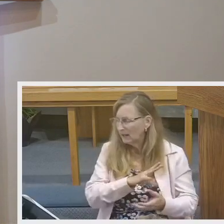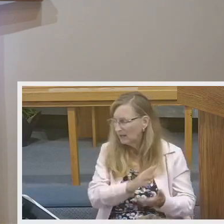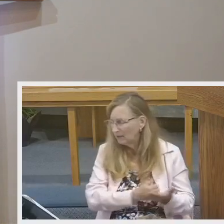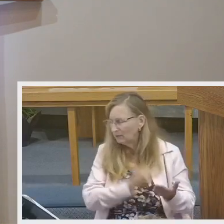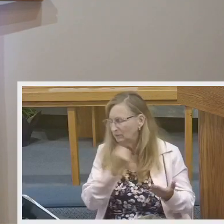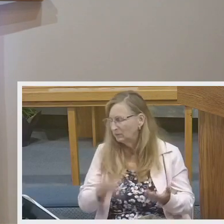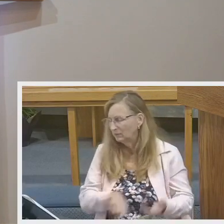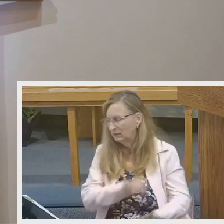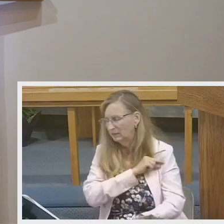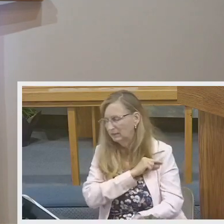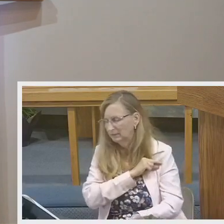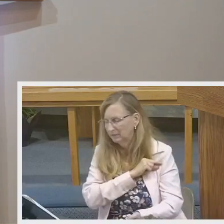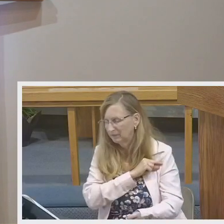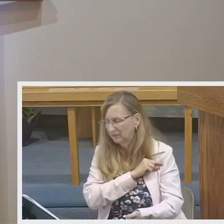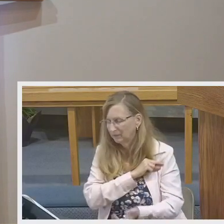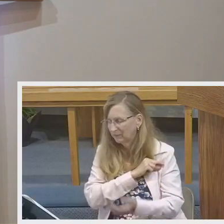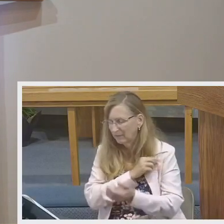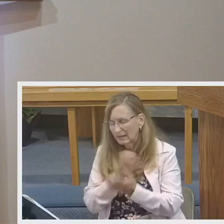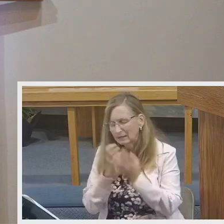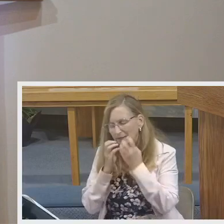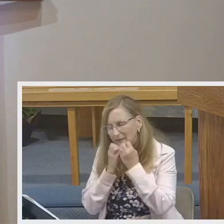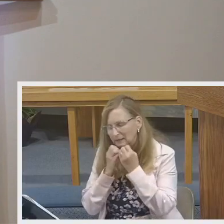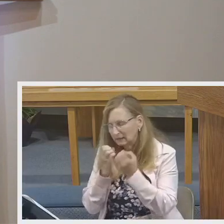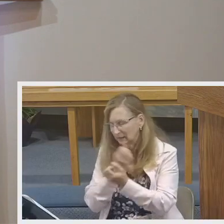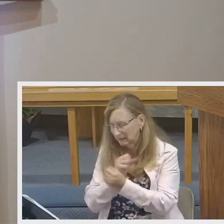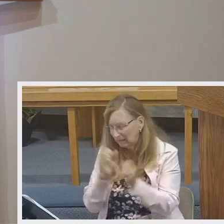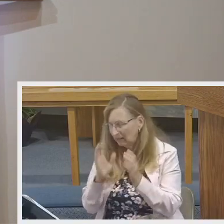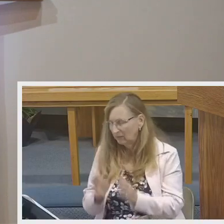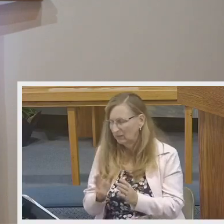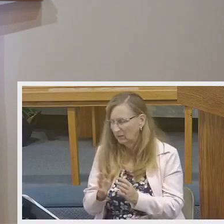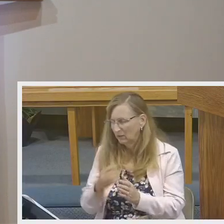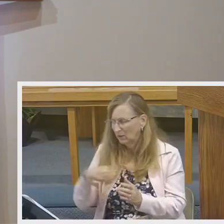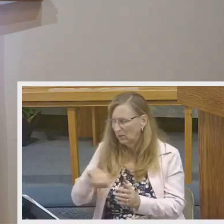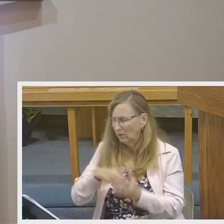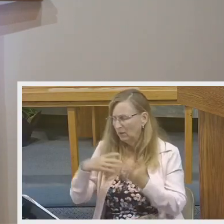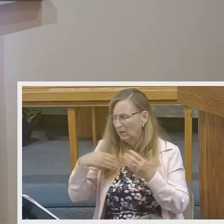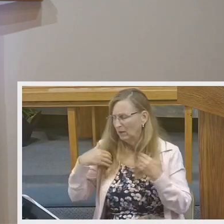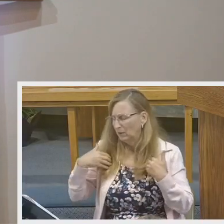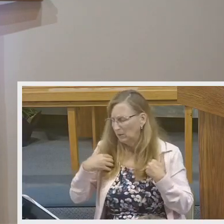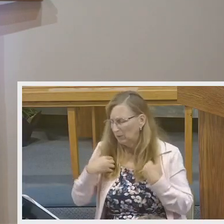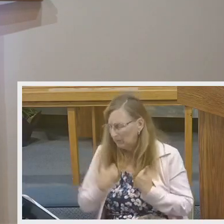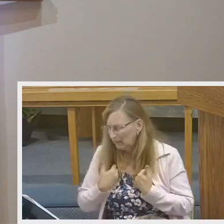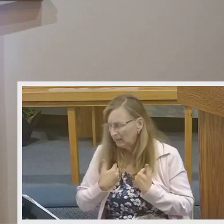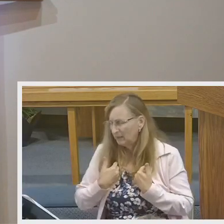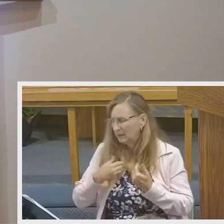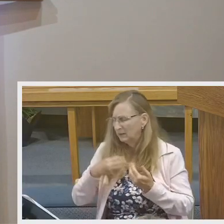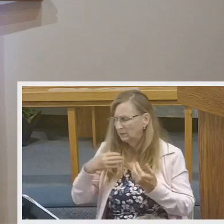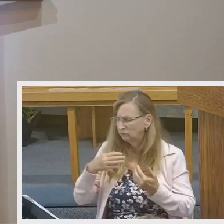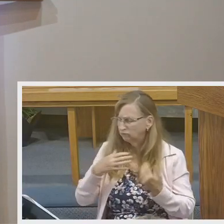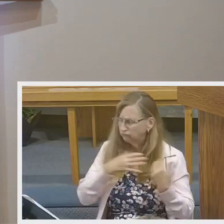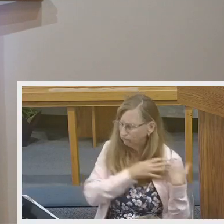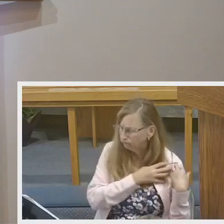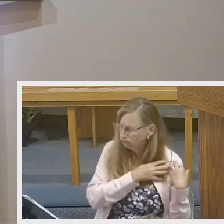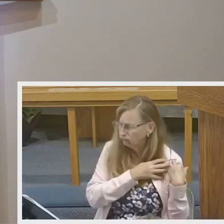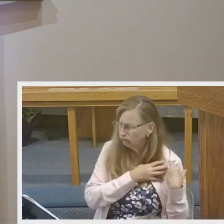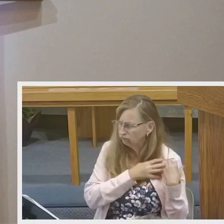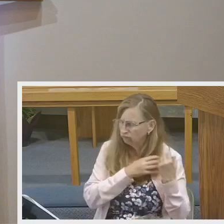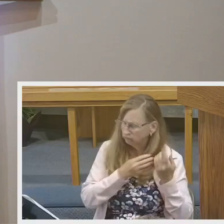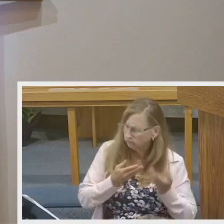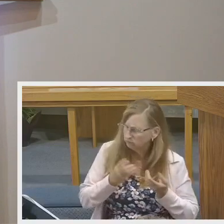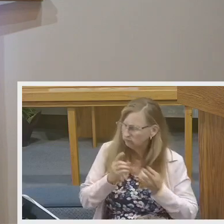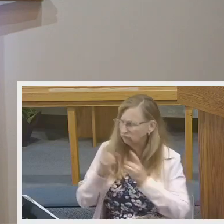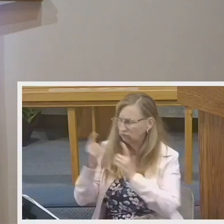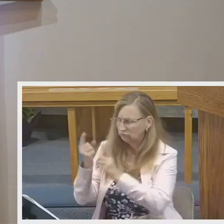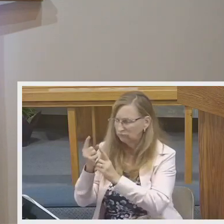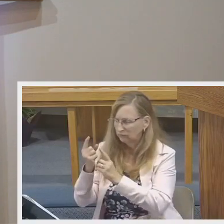sins. Dear Savior, we who are weary and burdened come to you for rest, knowing that because of your perfect redemption, there is